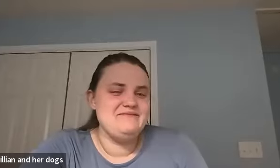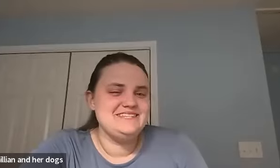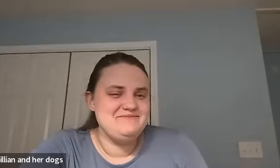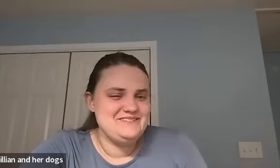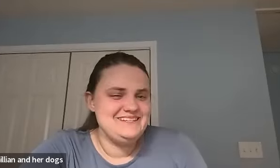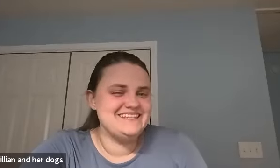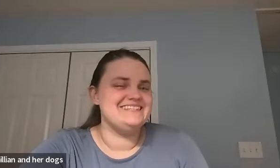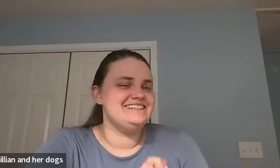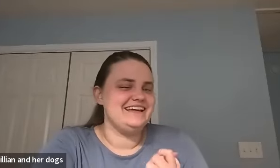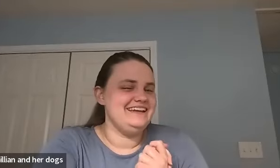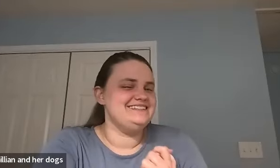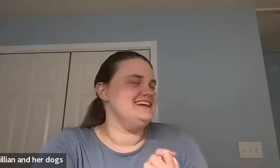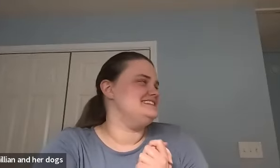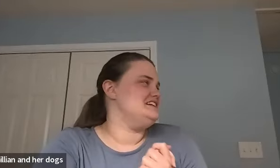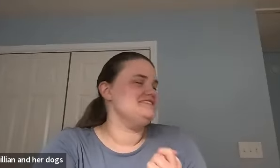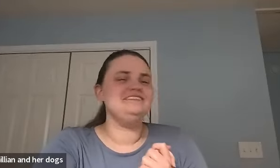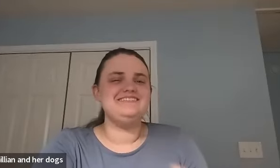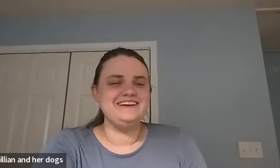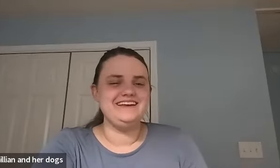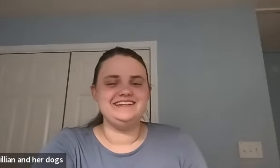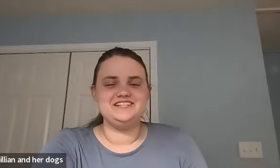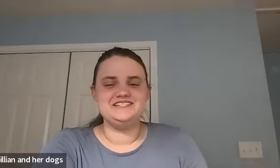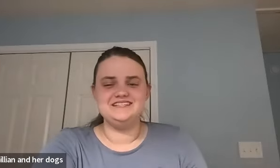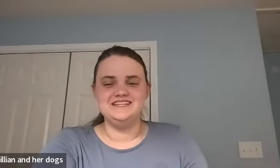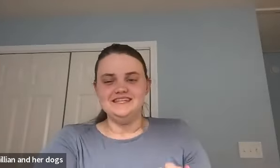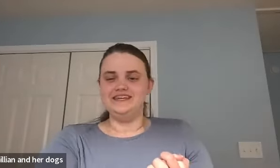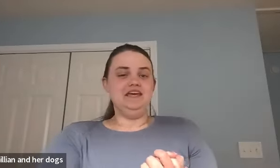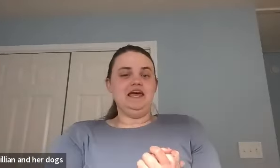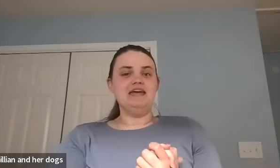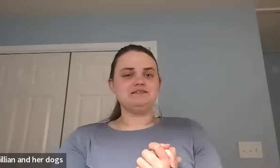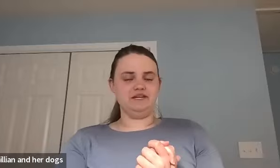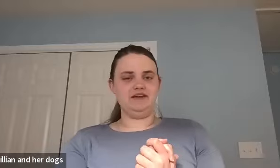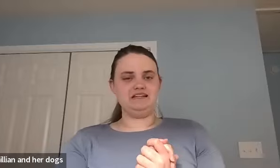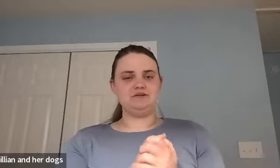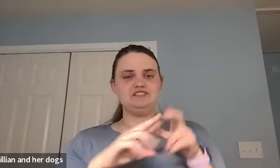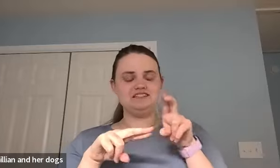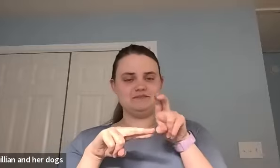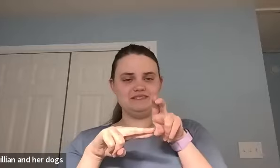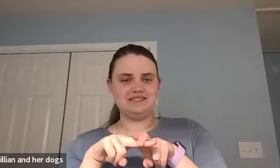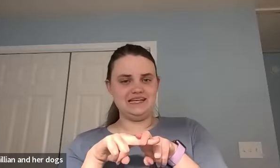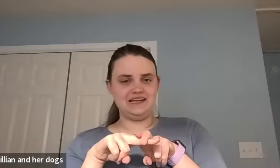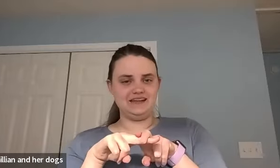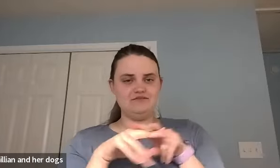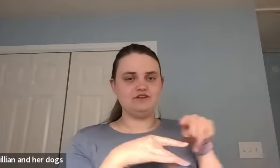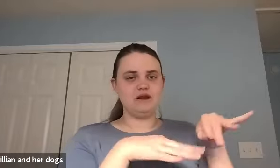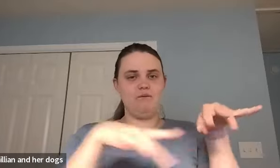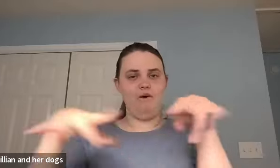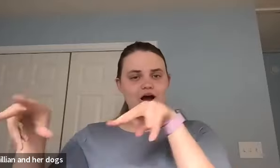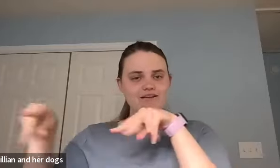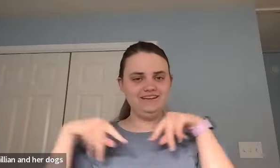I'm used to this. This is, like I said, it's a yearly thing. It just hits me. And especially since I've been sitting, I've noticed when I walk,